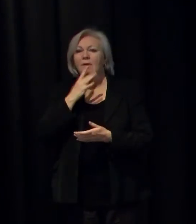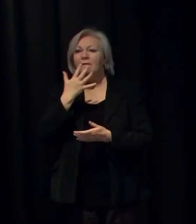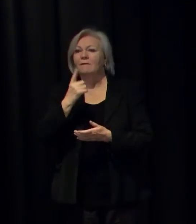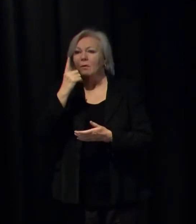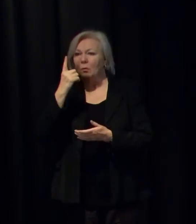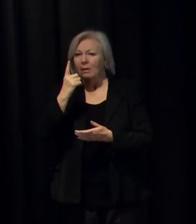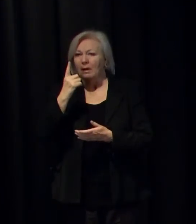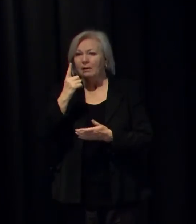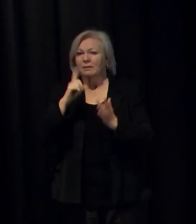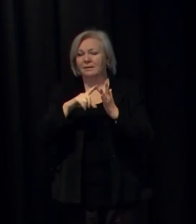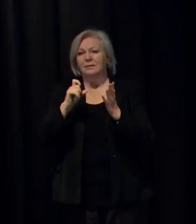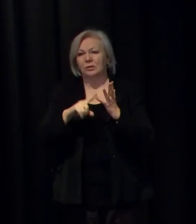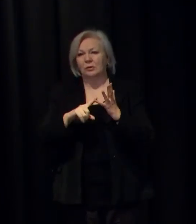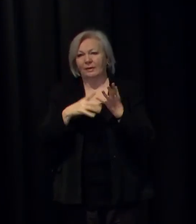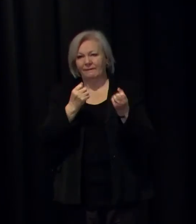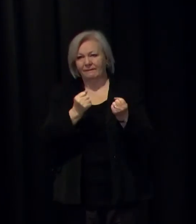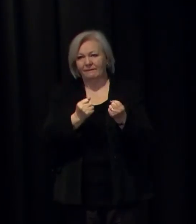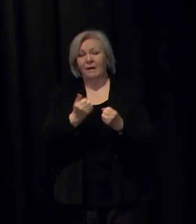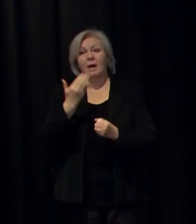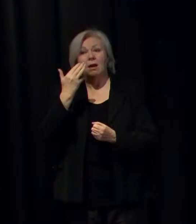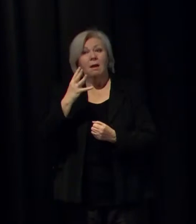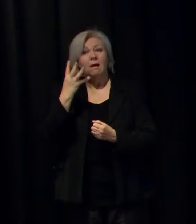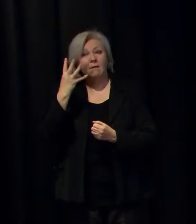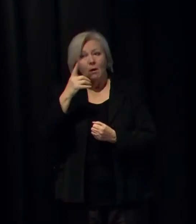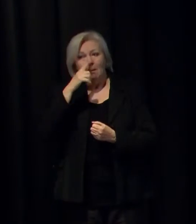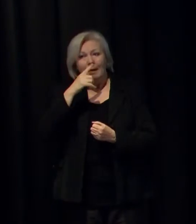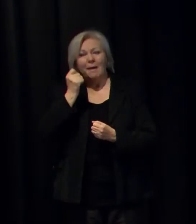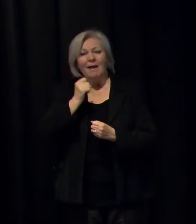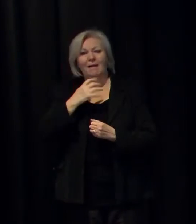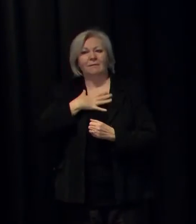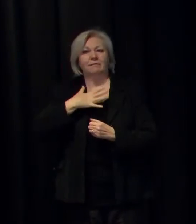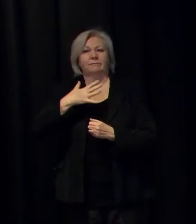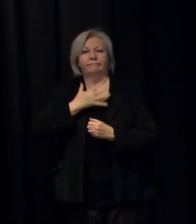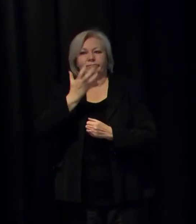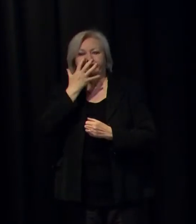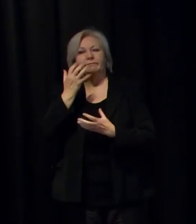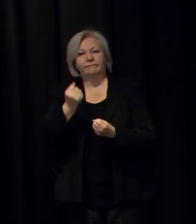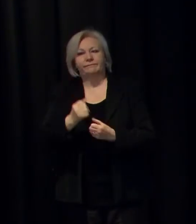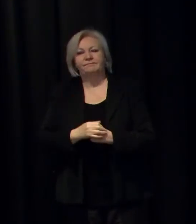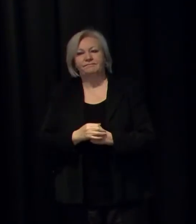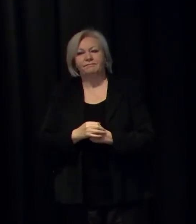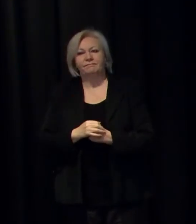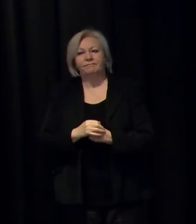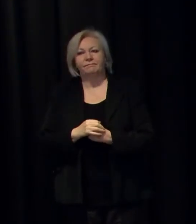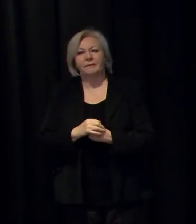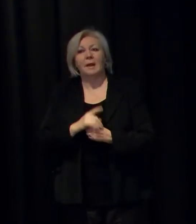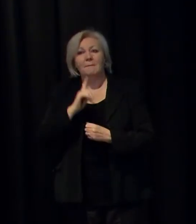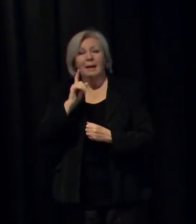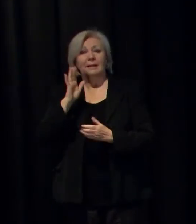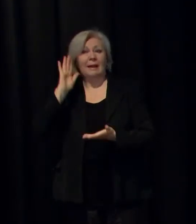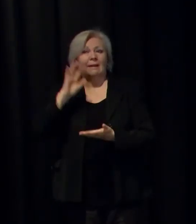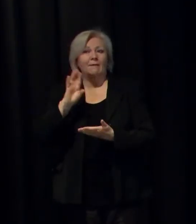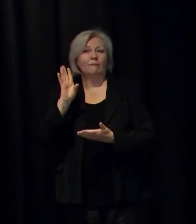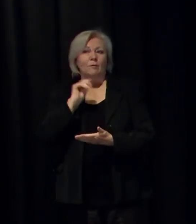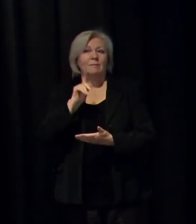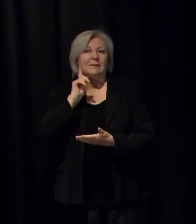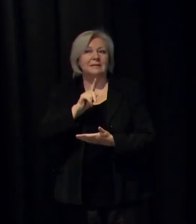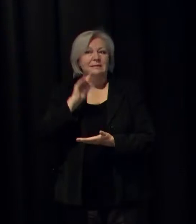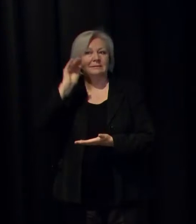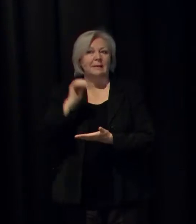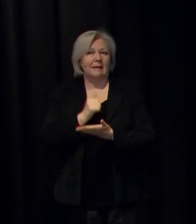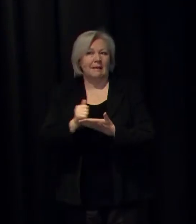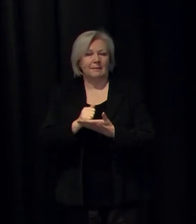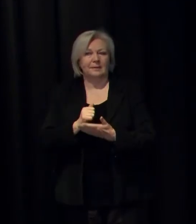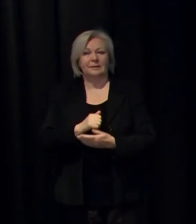151 are in intensive care and 94 are on a ventilator. They are both reductions from yesterday.